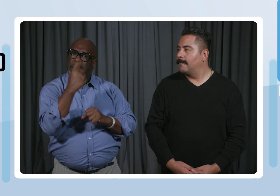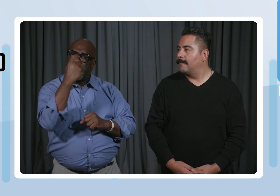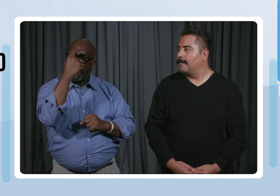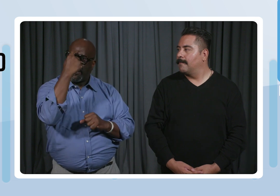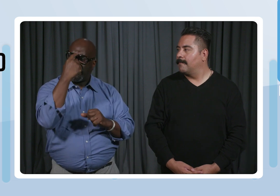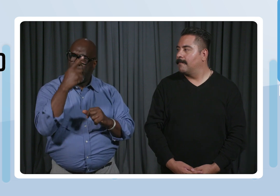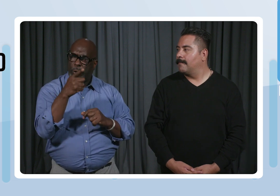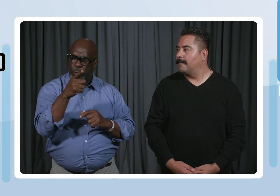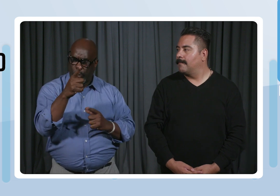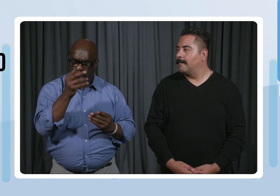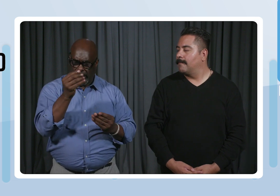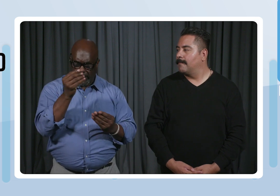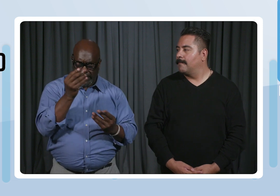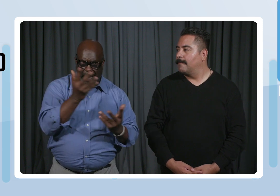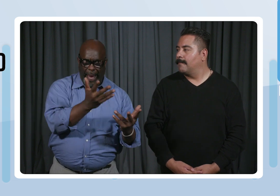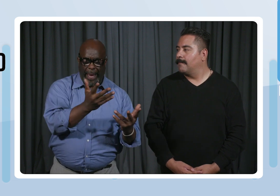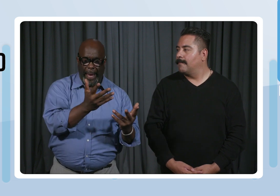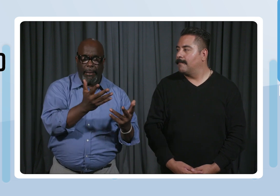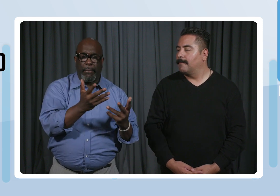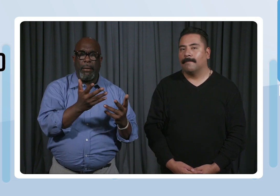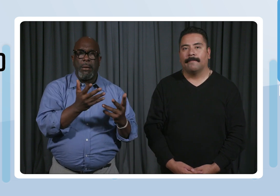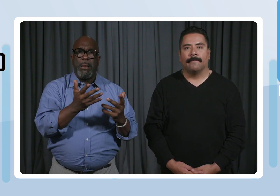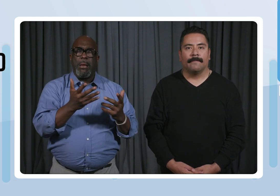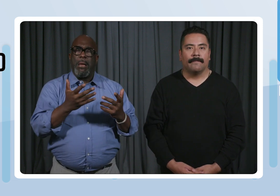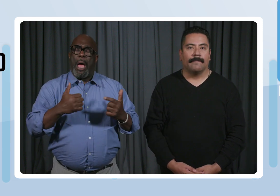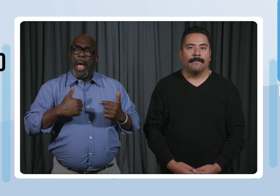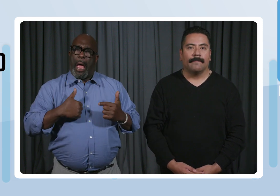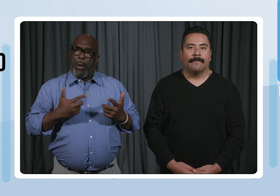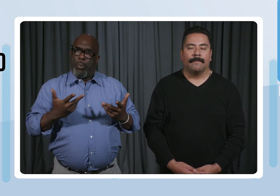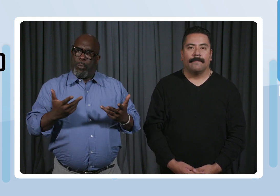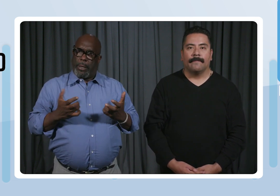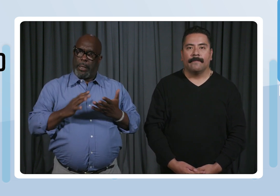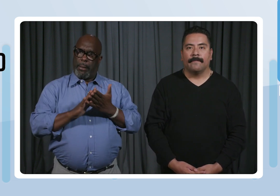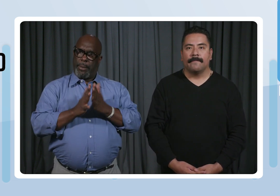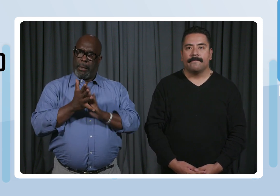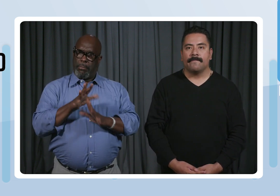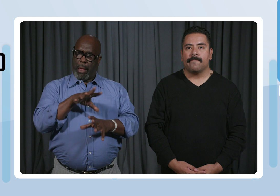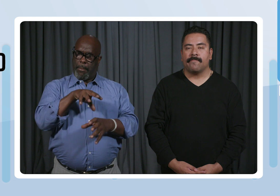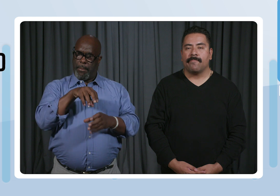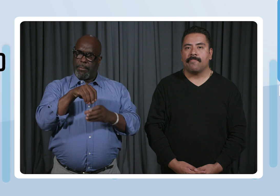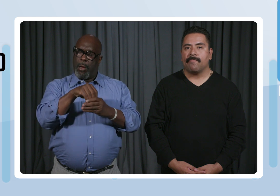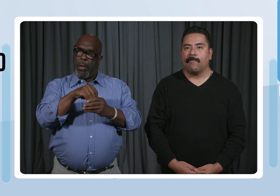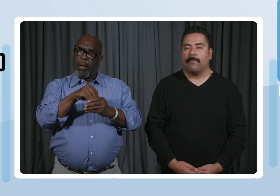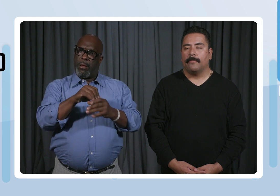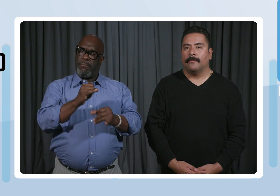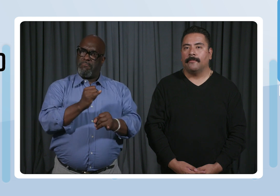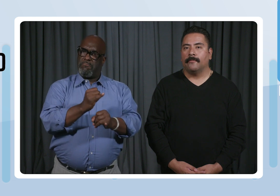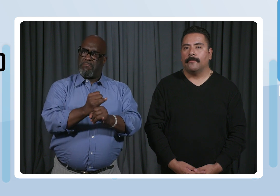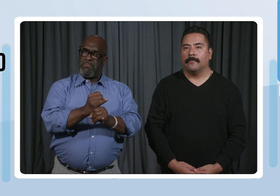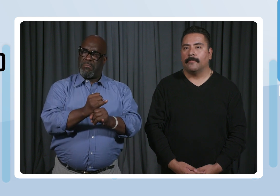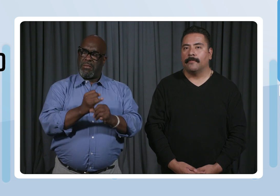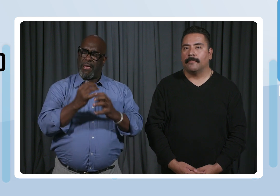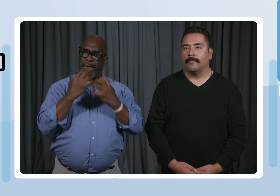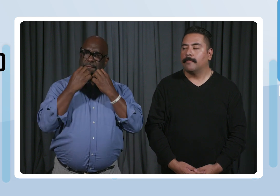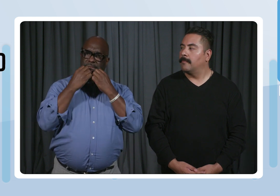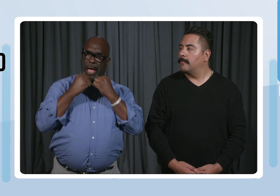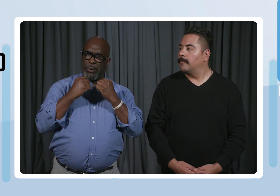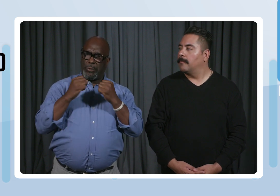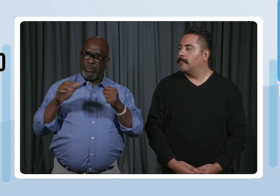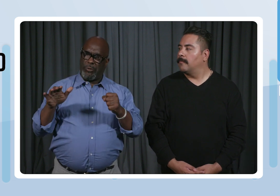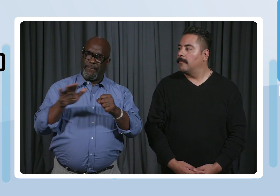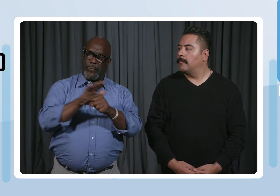you're saying, you want to be part of a place that values you for your whole self.